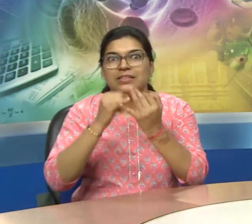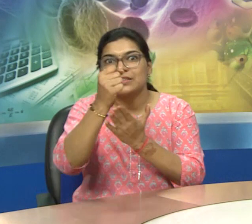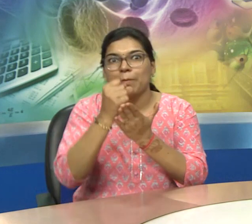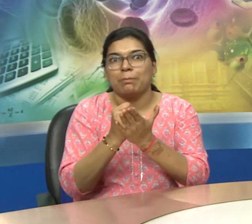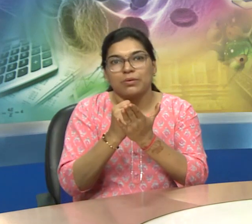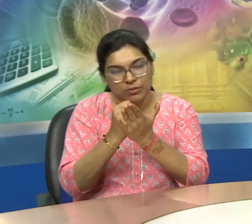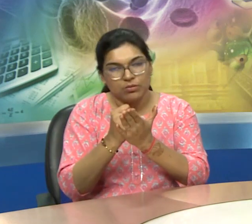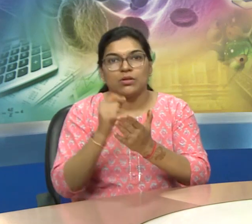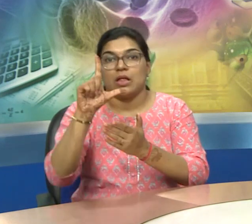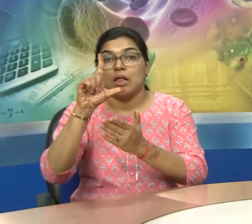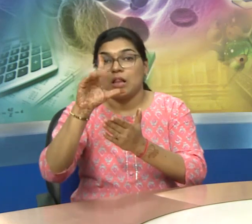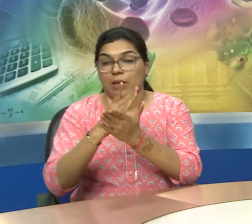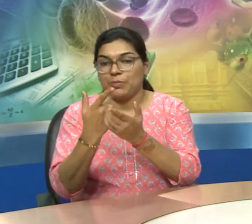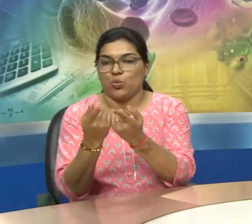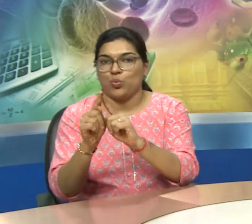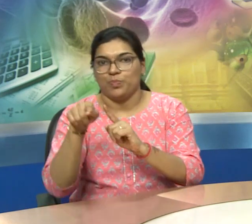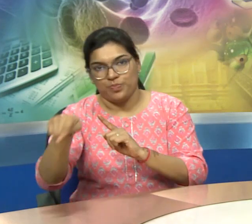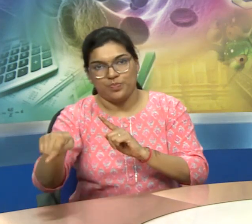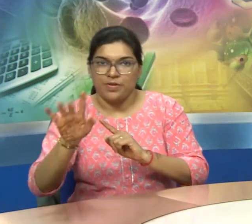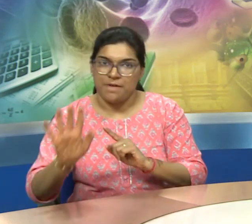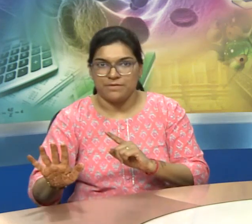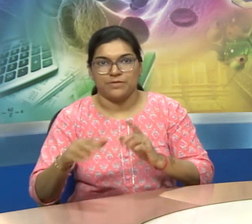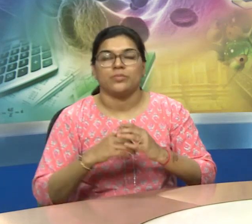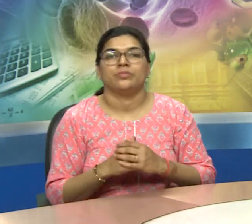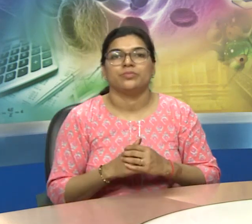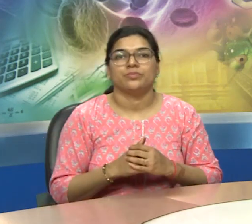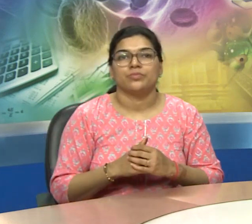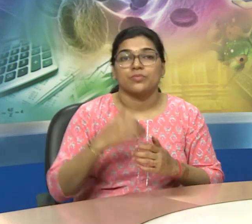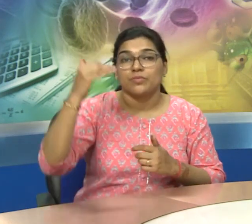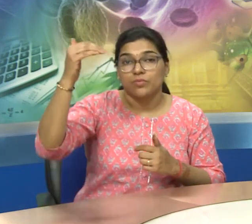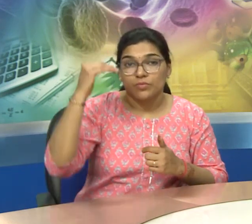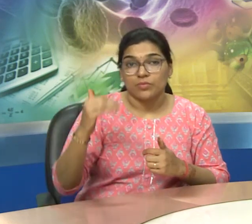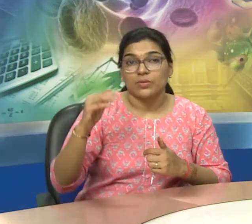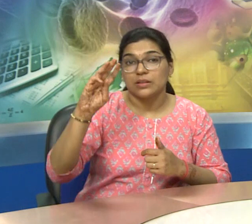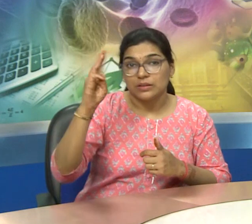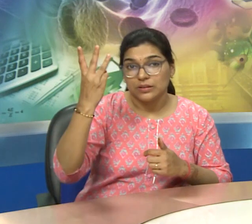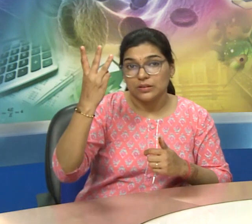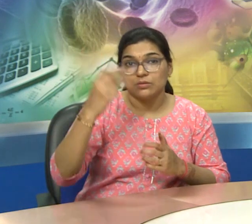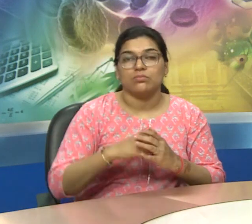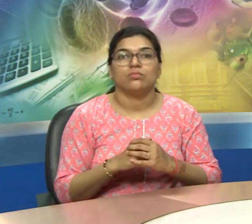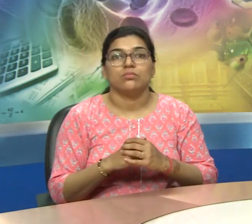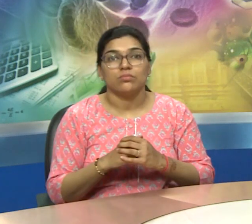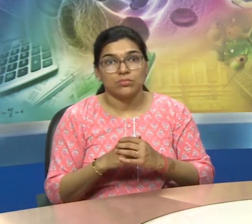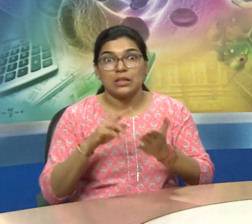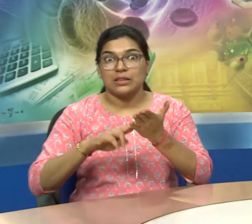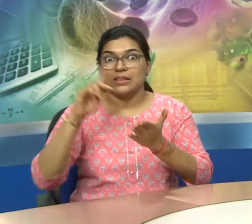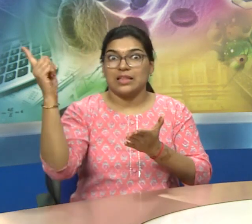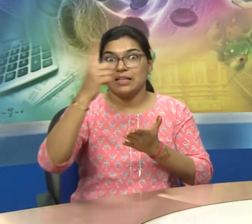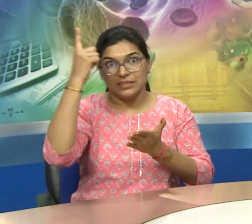So no one can copy all those content. Another type of national library is subject special